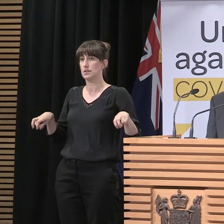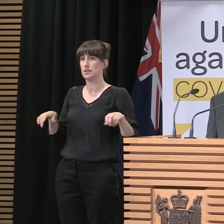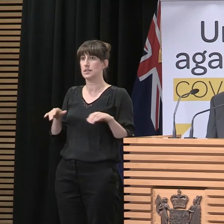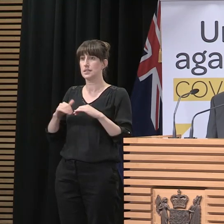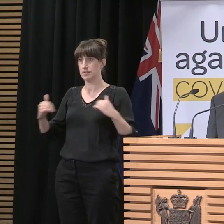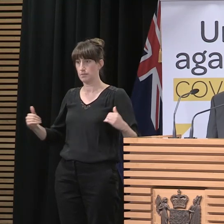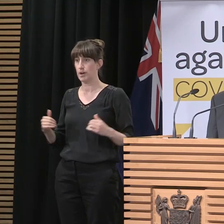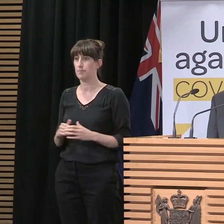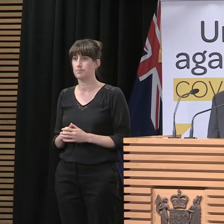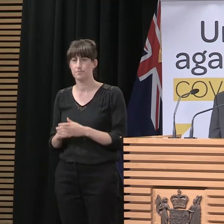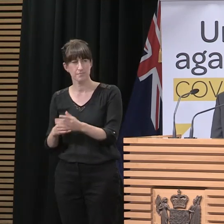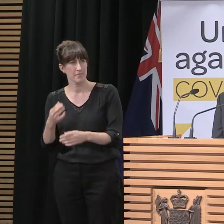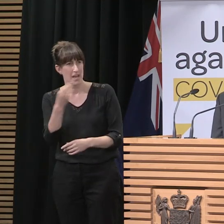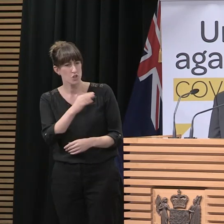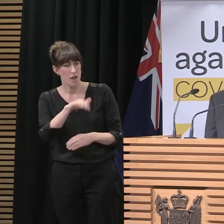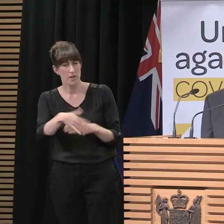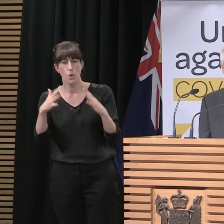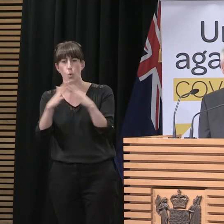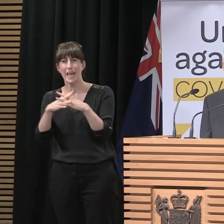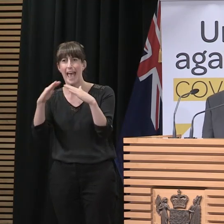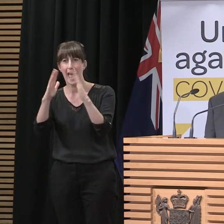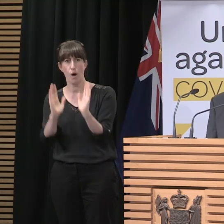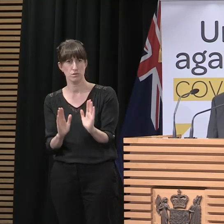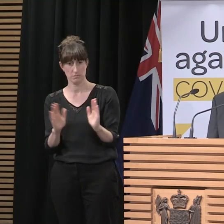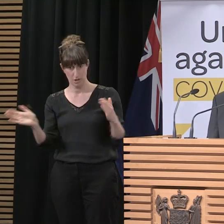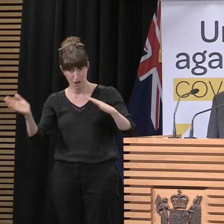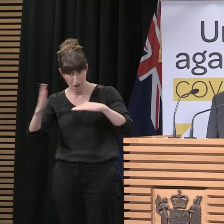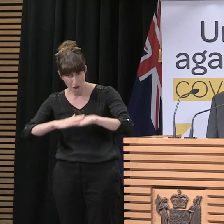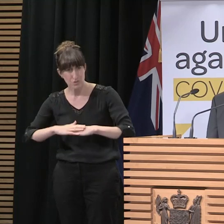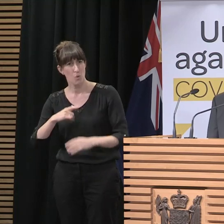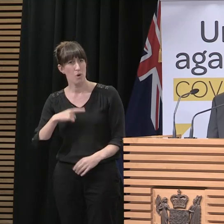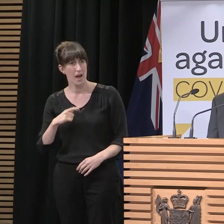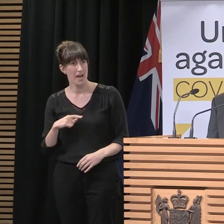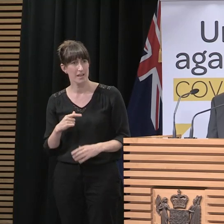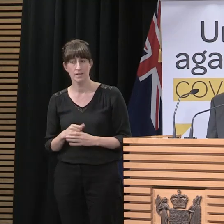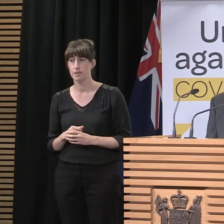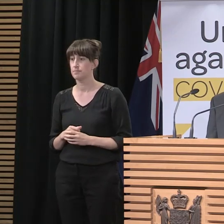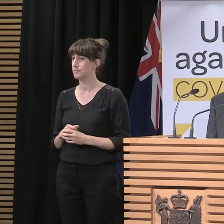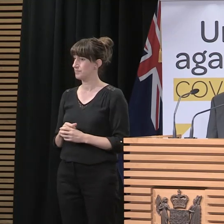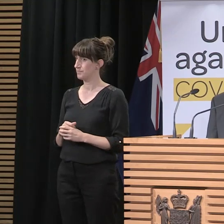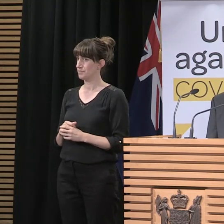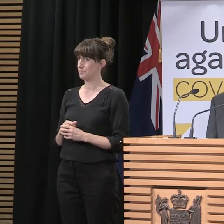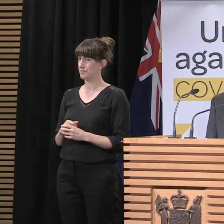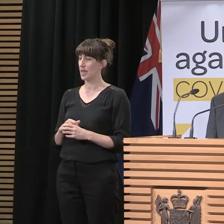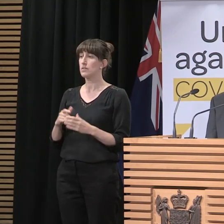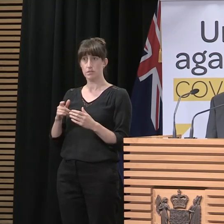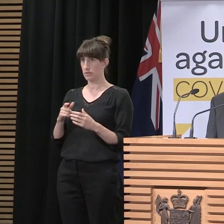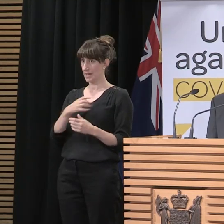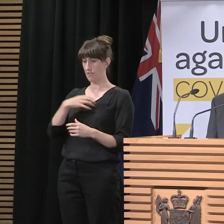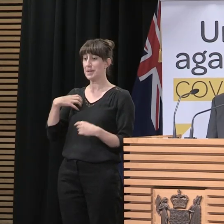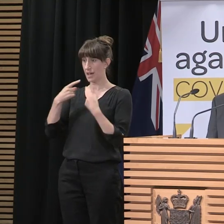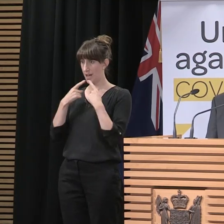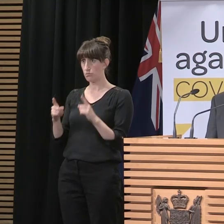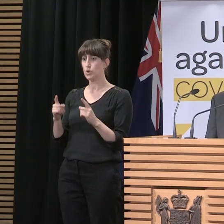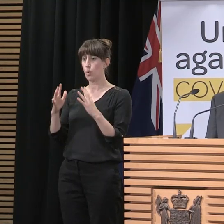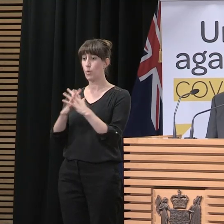open. What's the thinking behind that? So the government has not decided that the warehouse will be open. We are working through